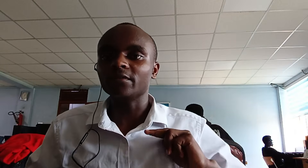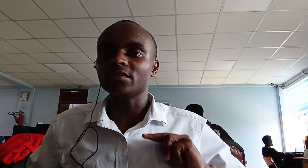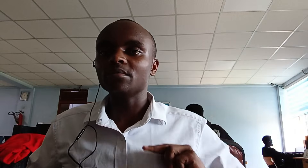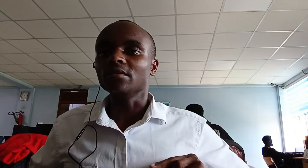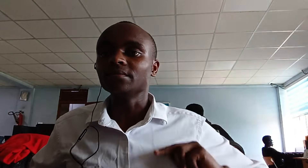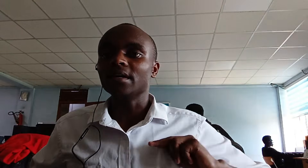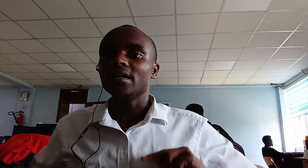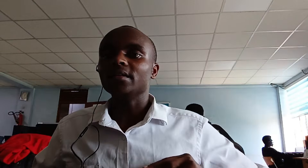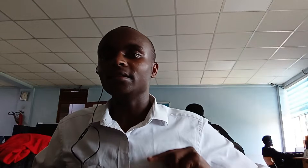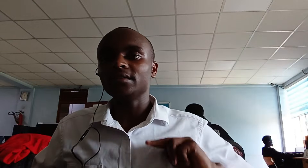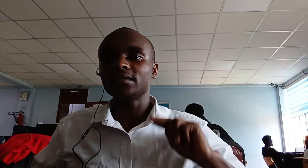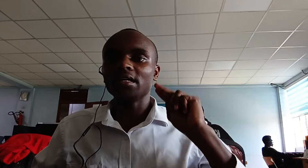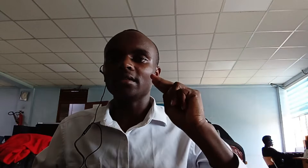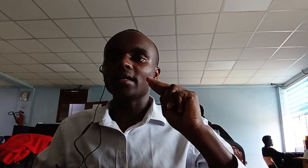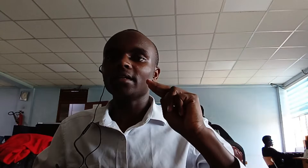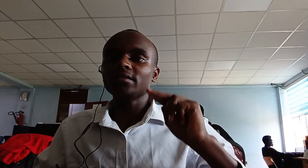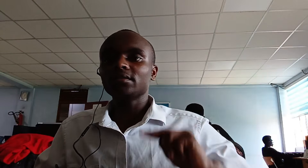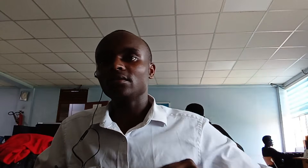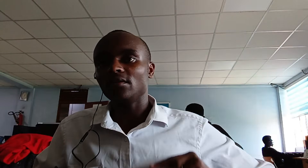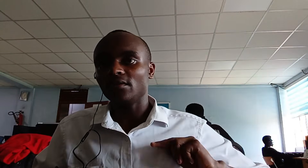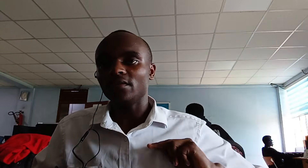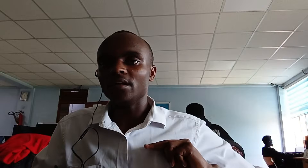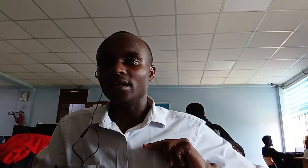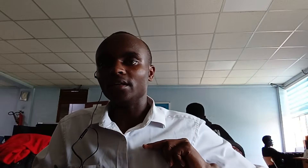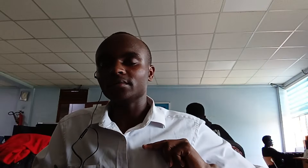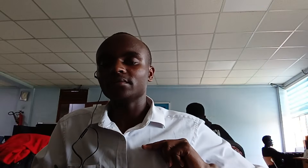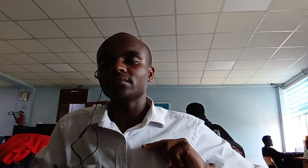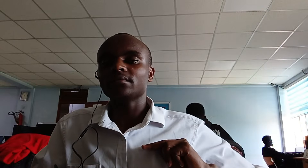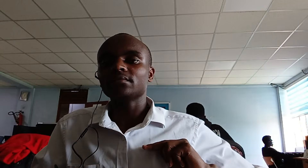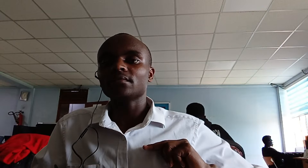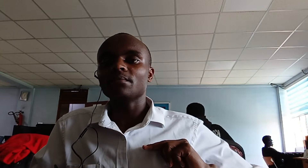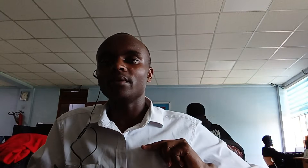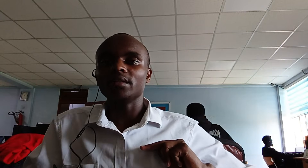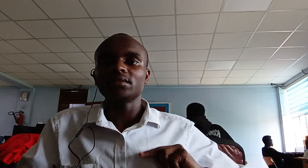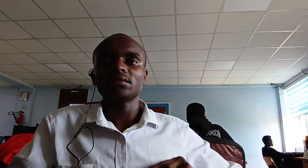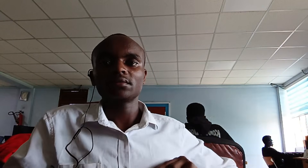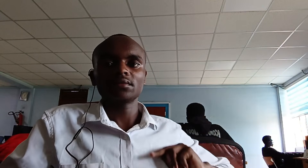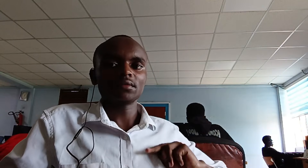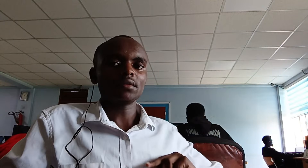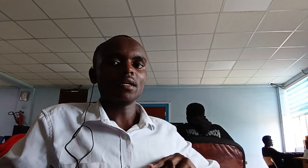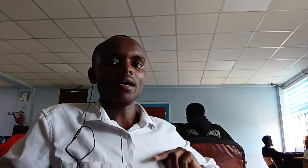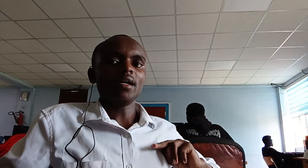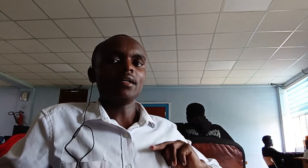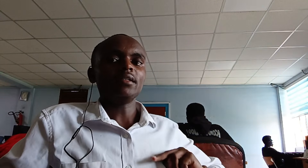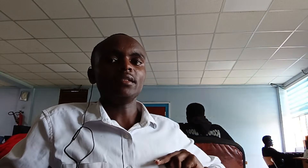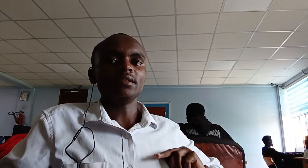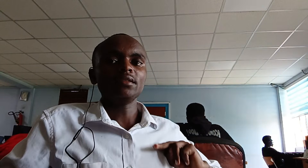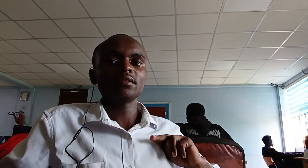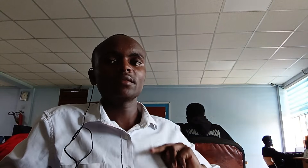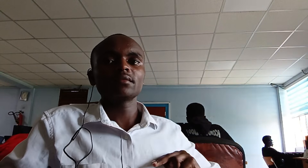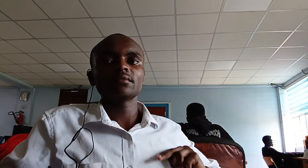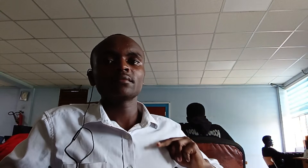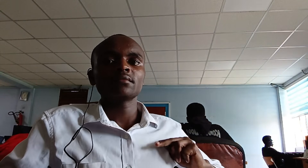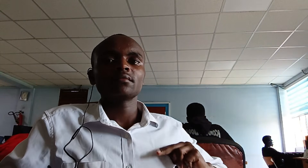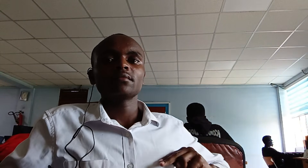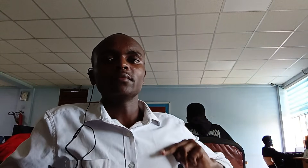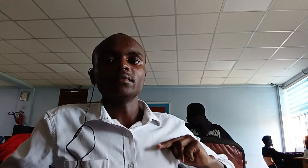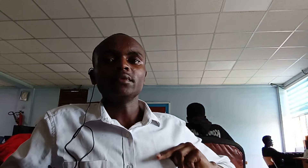visible. Knees, letter N on the breast. Knees,